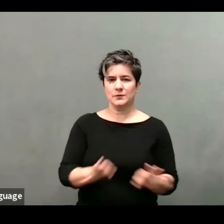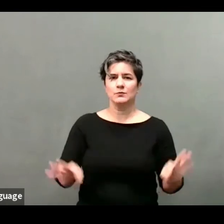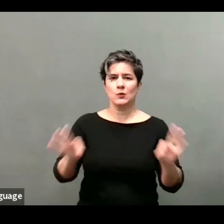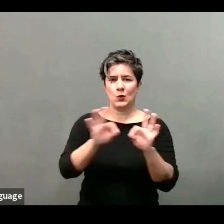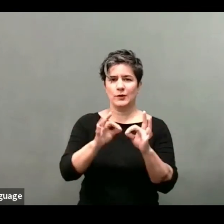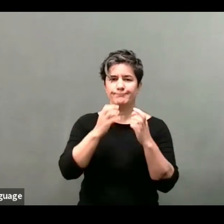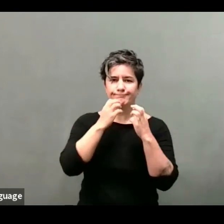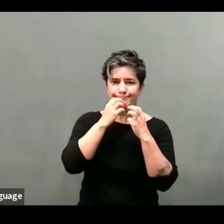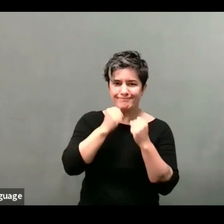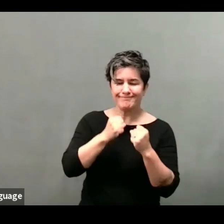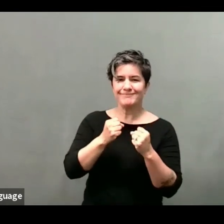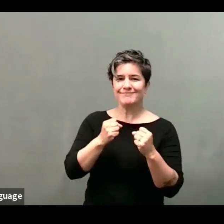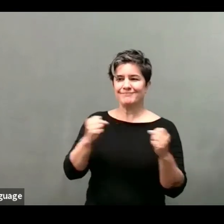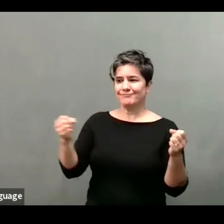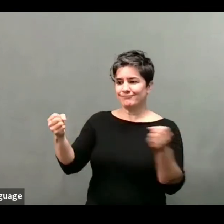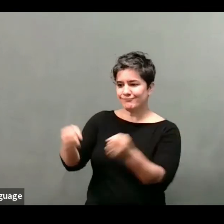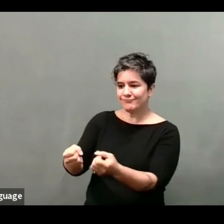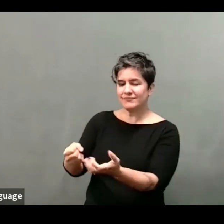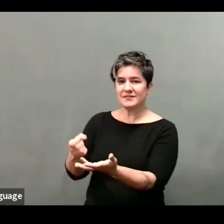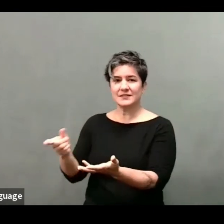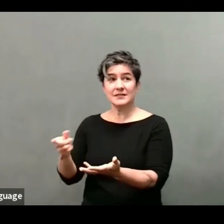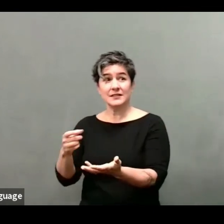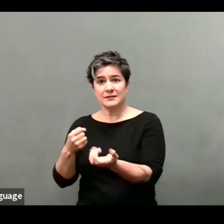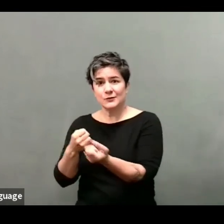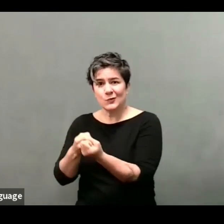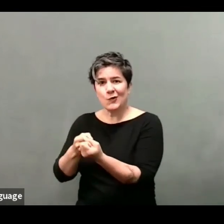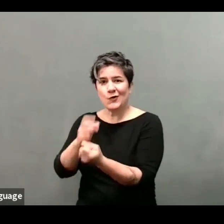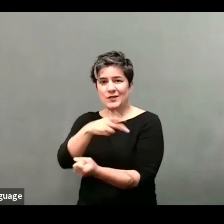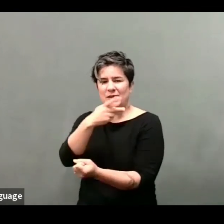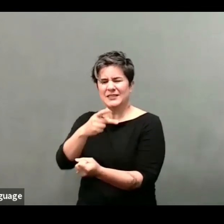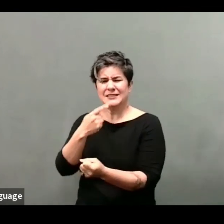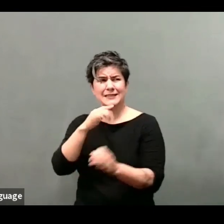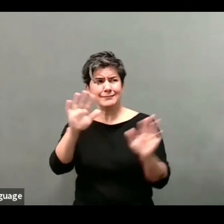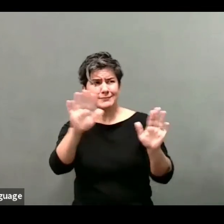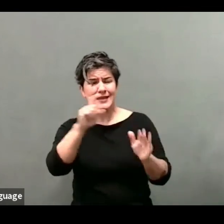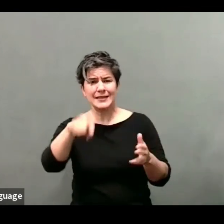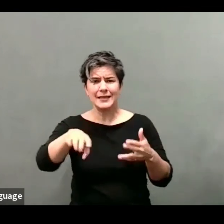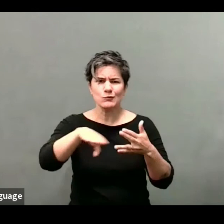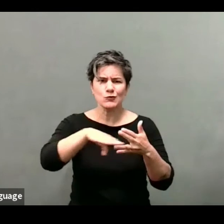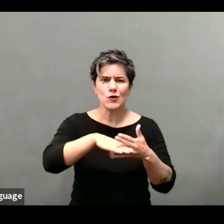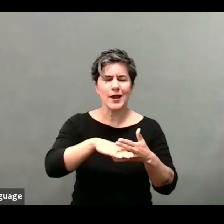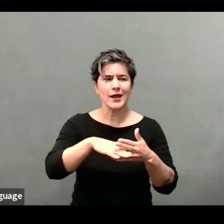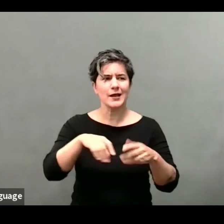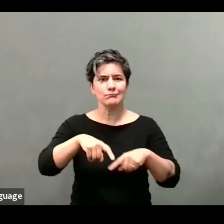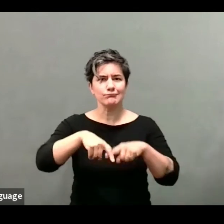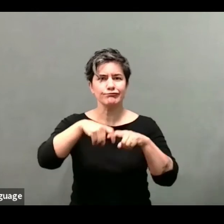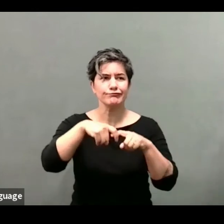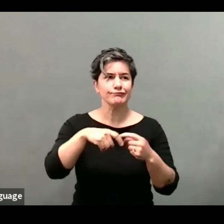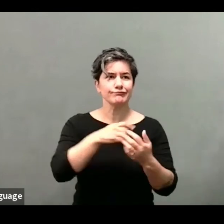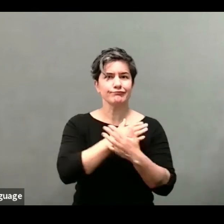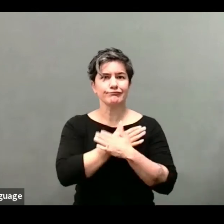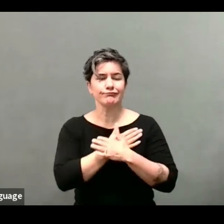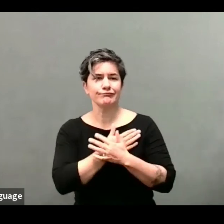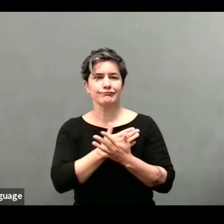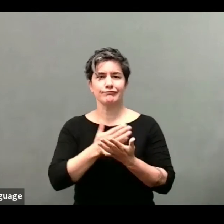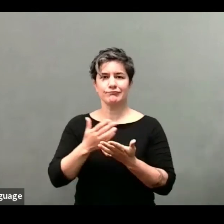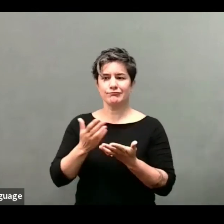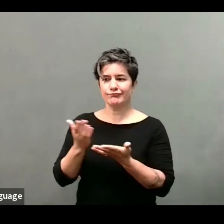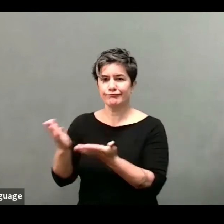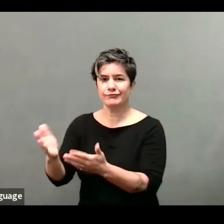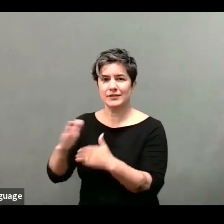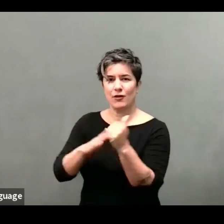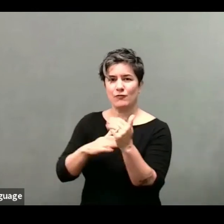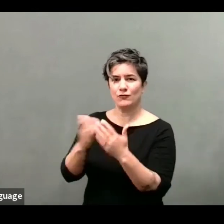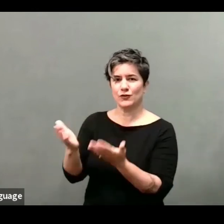sure that the patient is able to speak up for any breaks that they need, or just help them be comfortable, makes a huge difference in